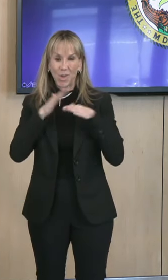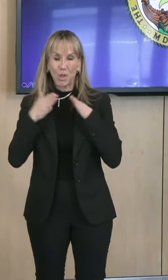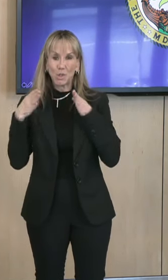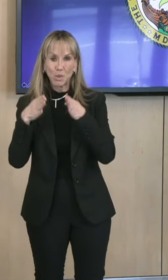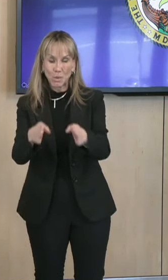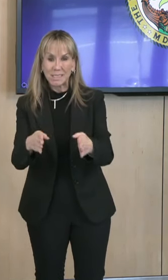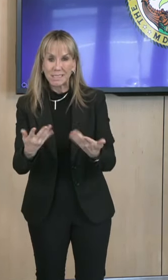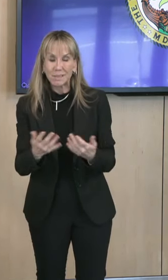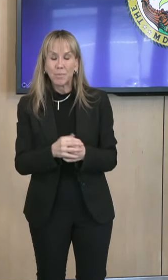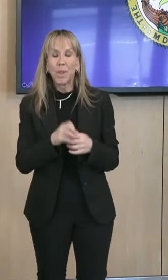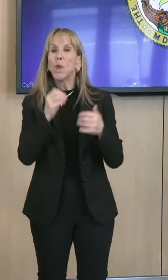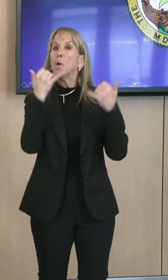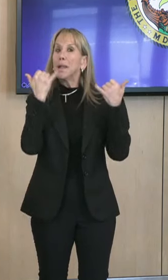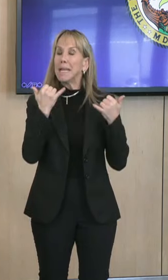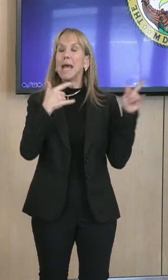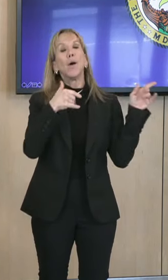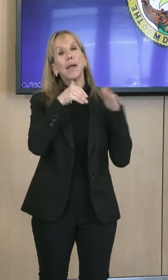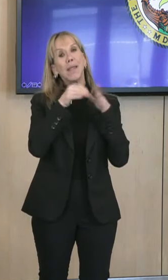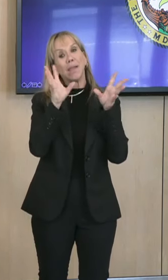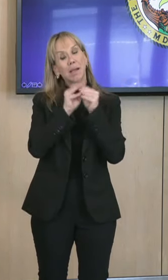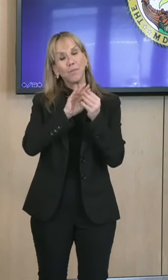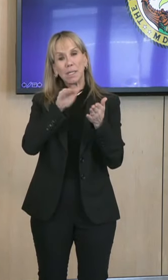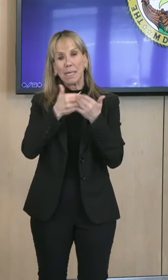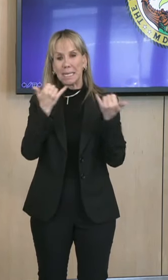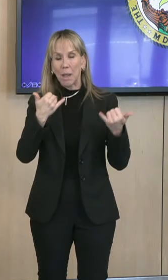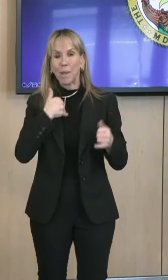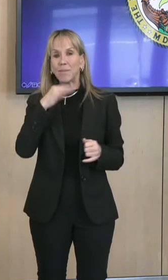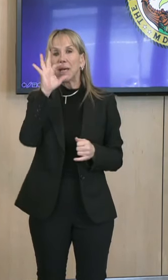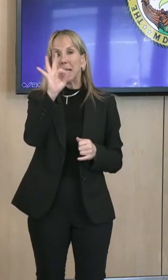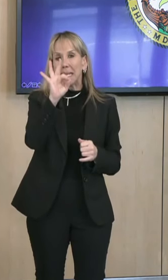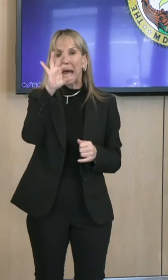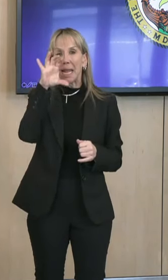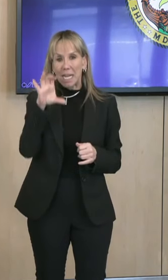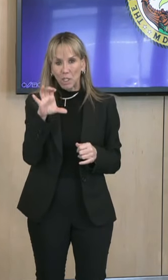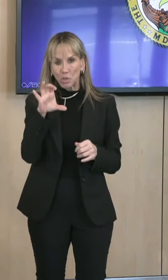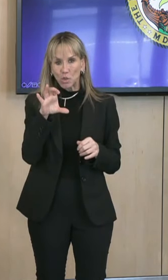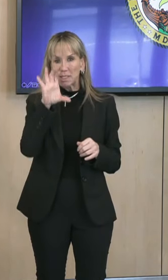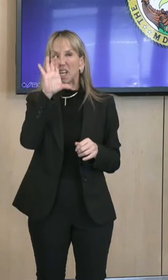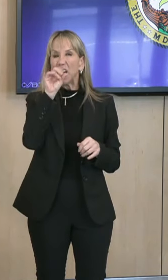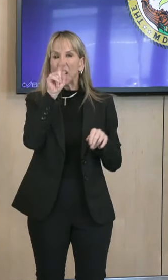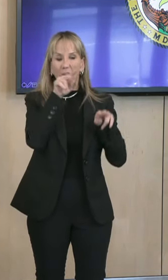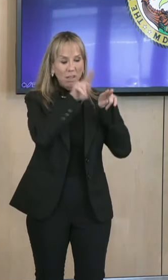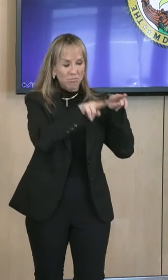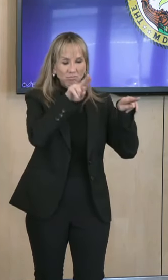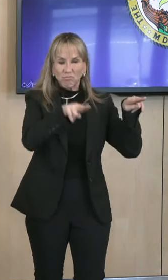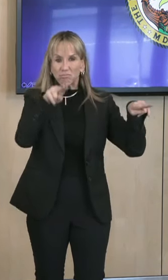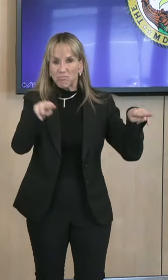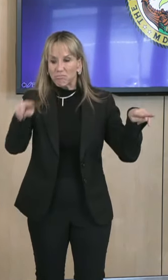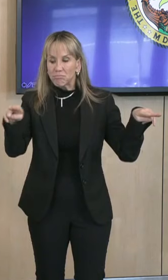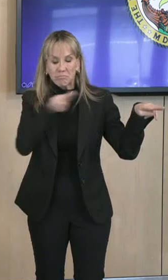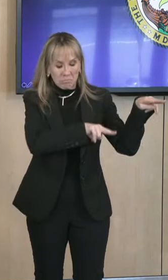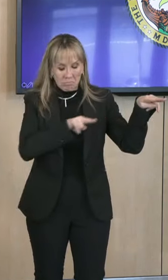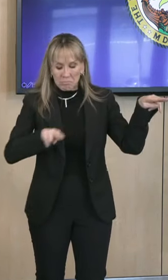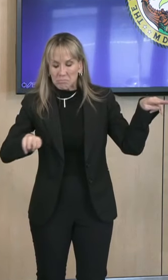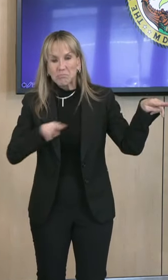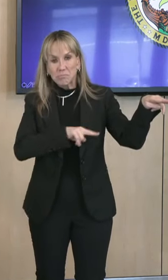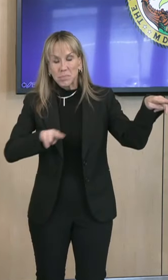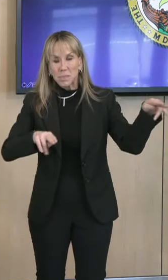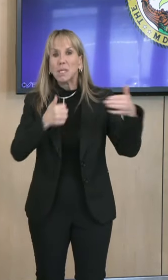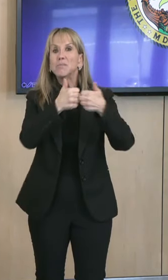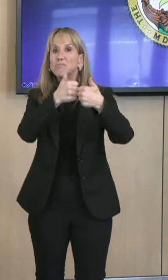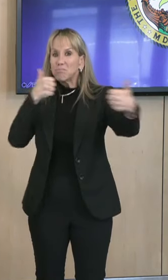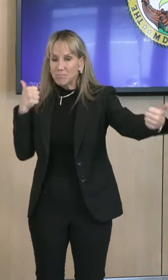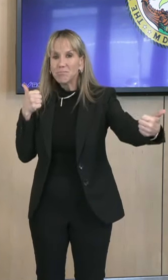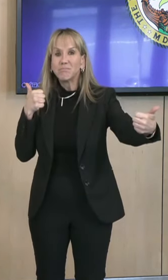900 cots available in a physically distanced manner. This gives us the opportunity to provide physical